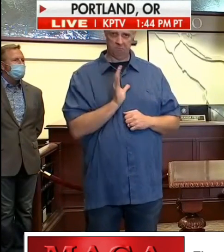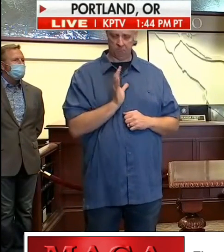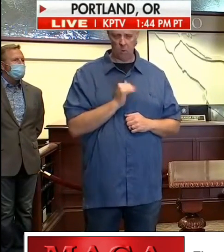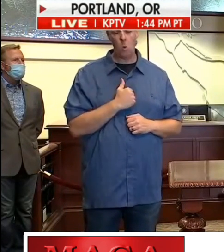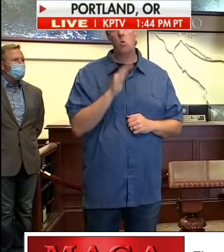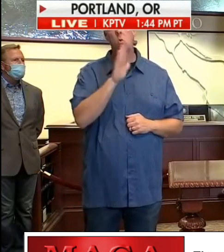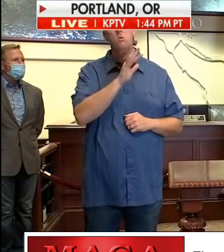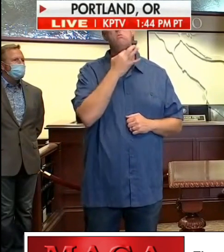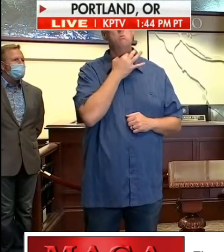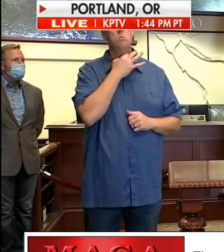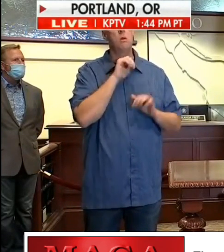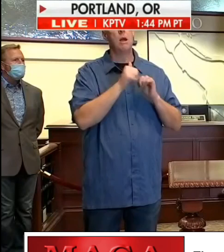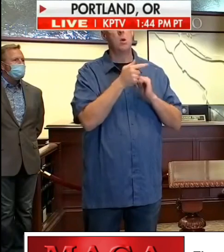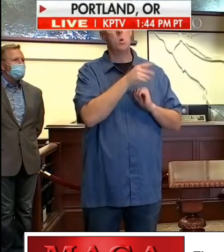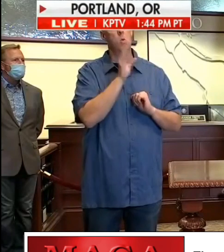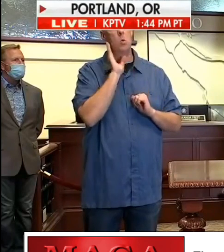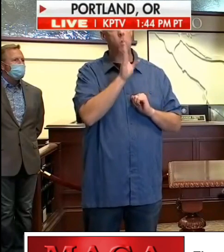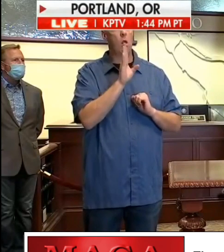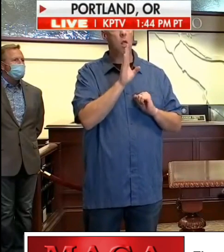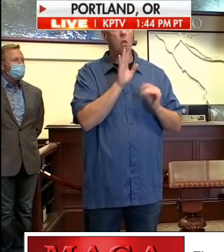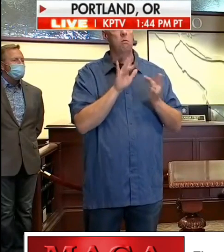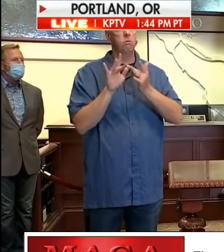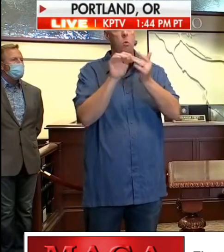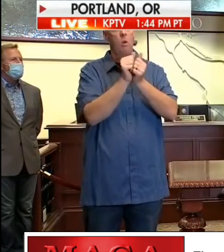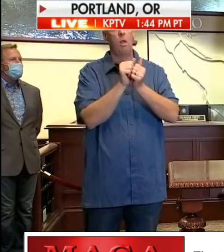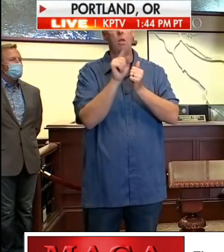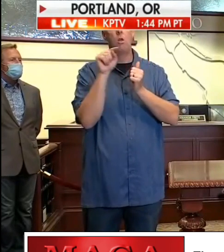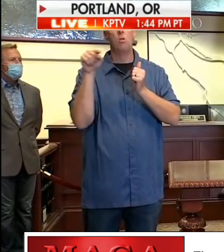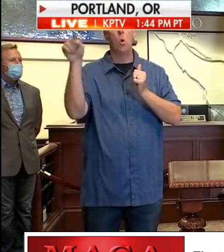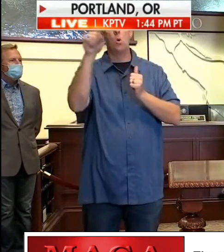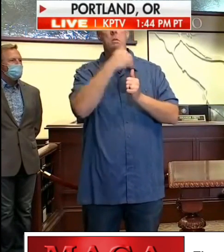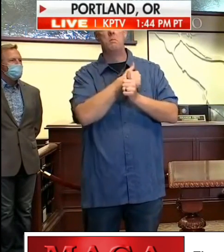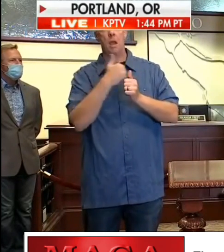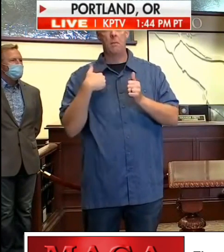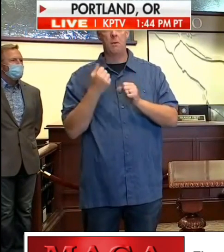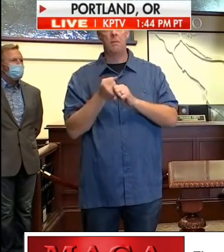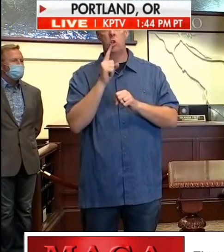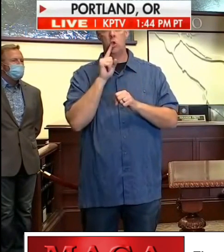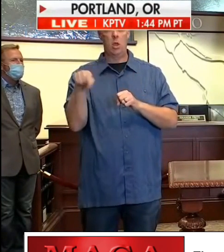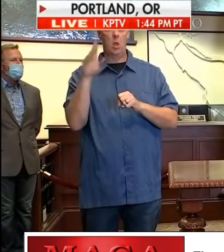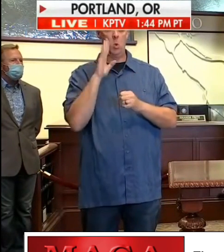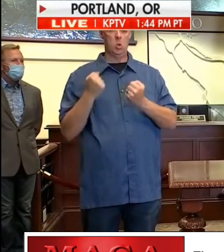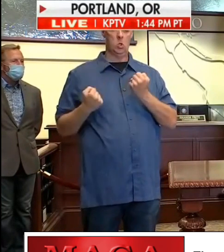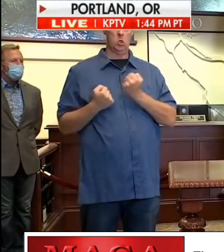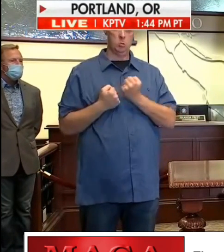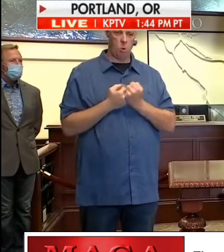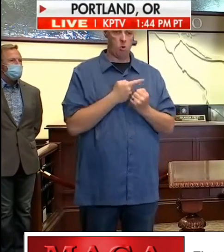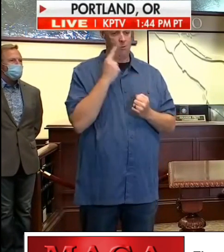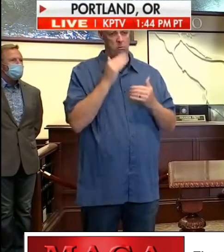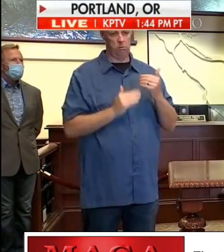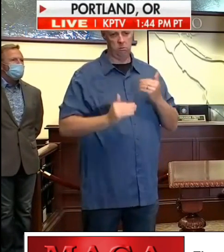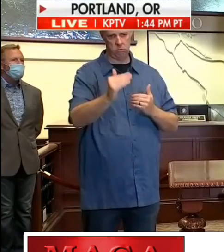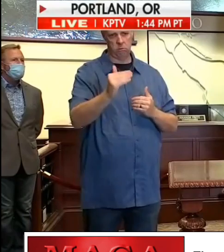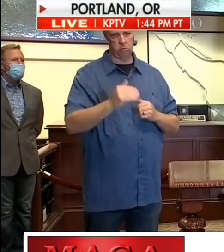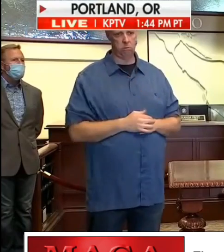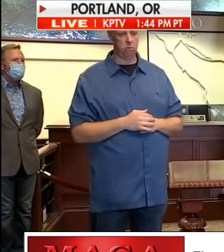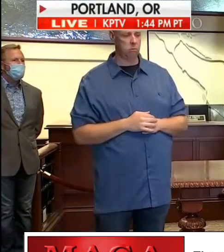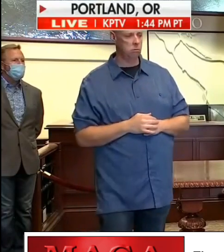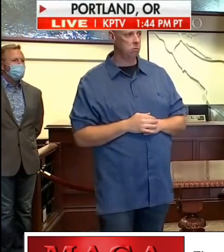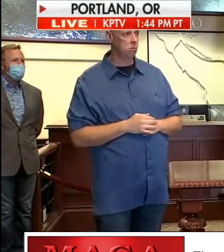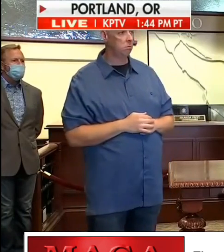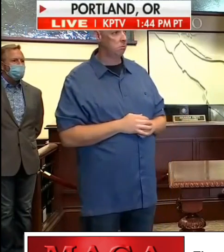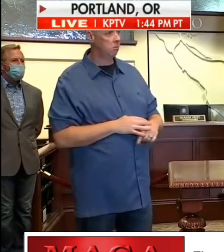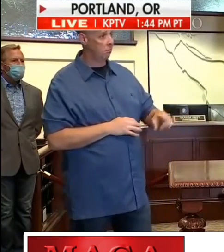your thoughts on how you can reach, speak to those coalition members so they can actually have your backing the way they do. That's a